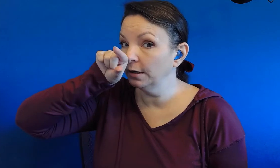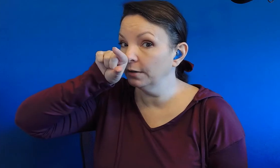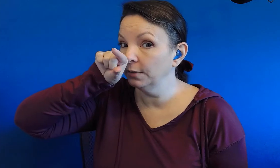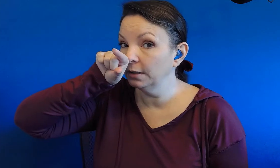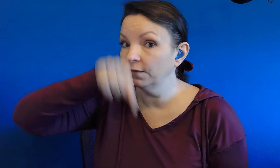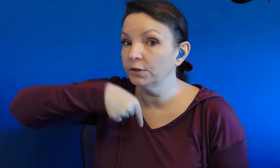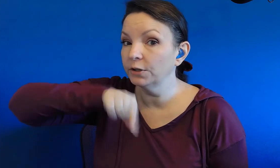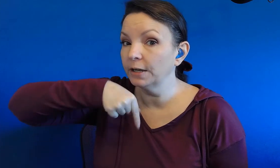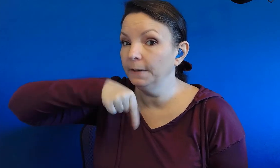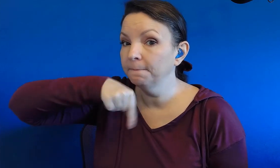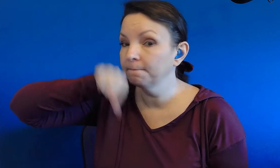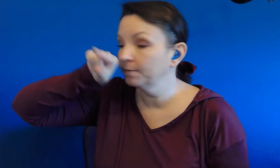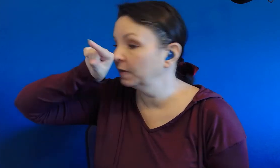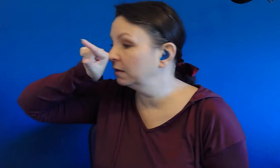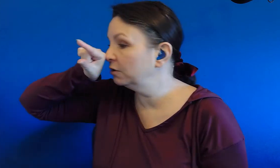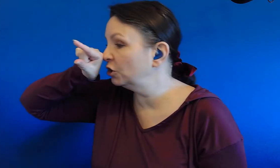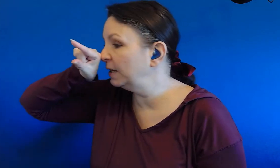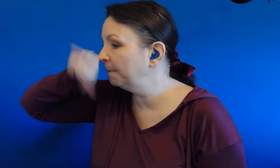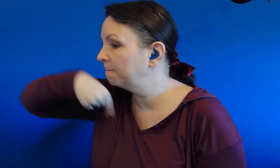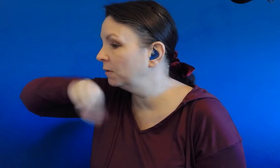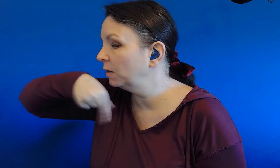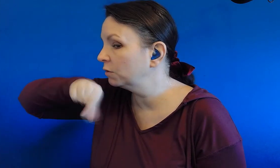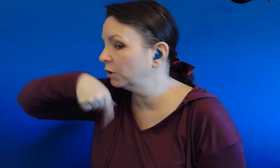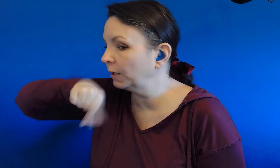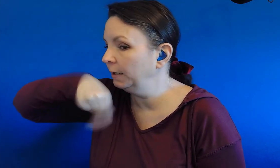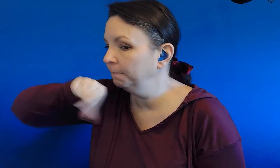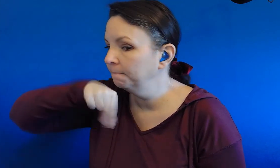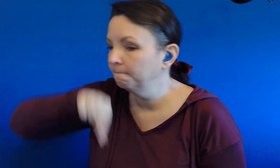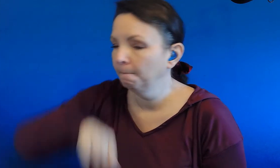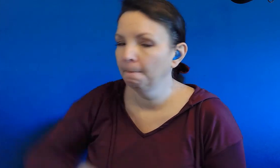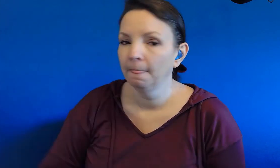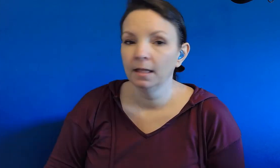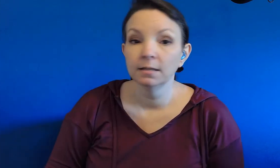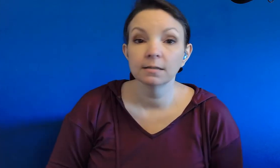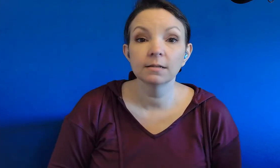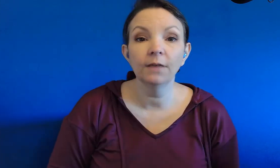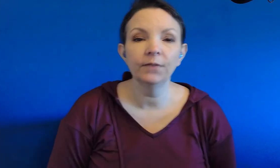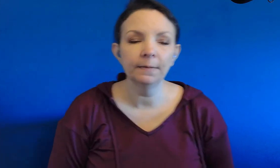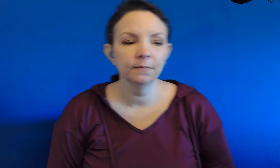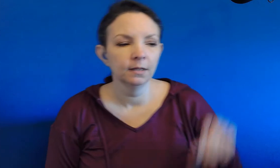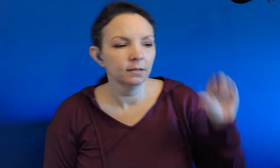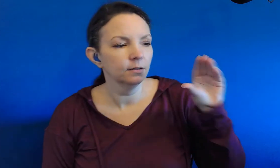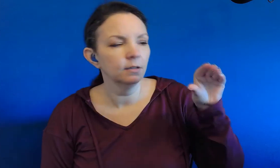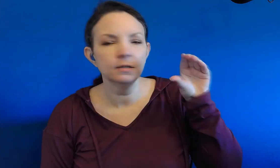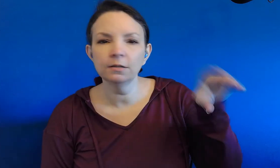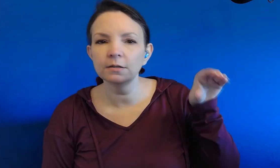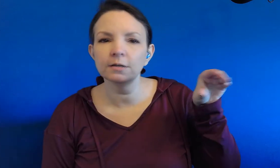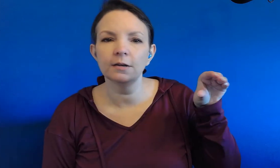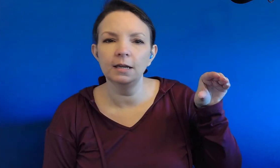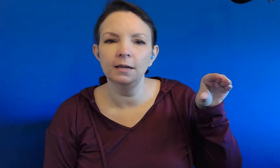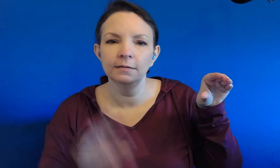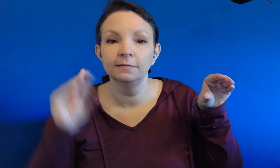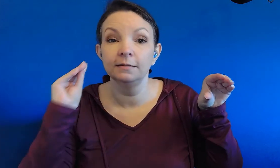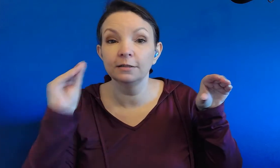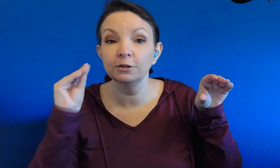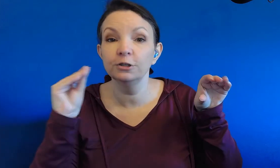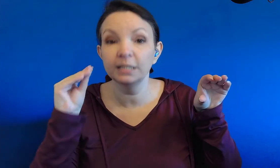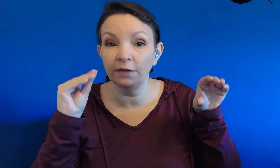did for turkey. The G, then we go turkey. Stuffing. So this is your turkey, and this is your stuffing. And